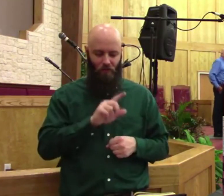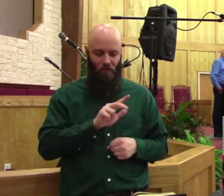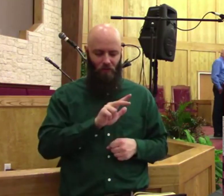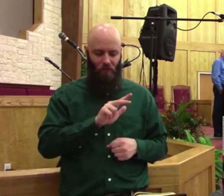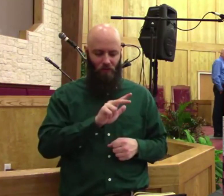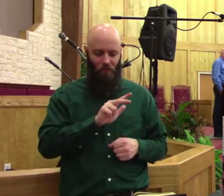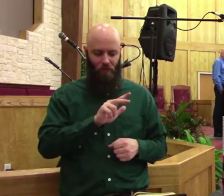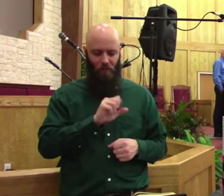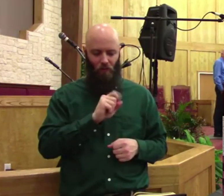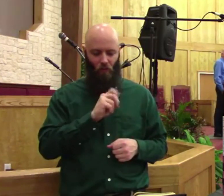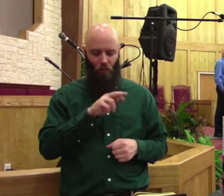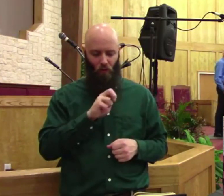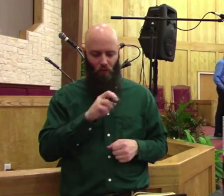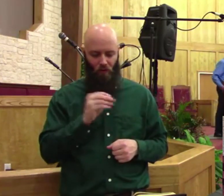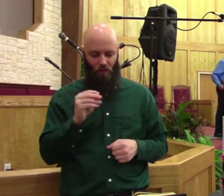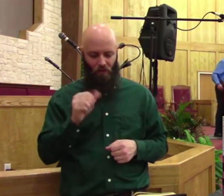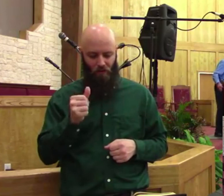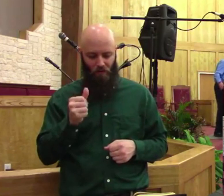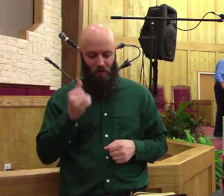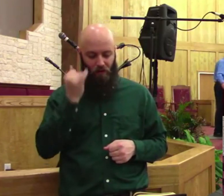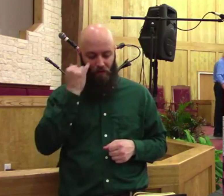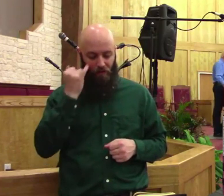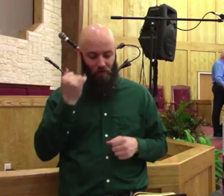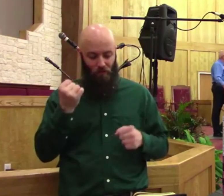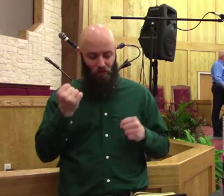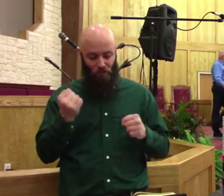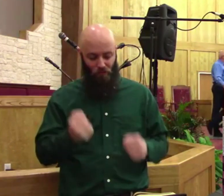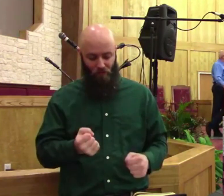years are 70, and if by strength,